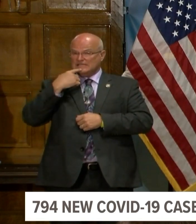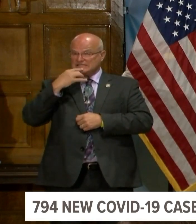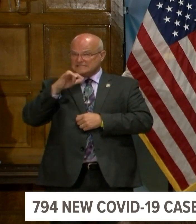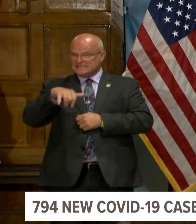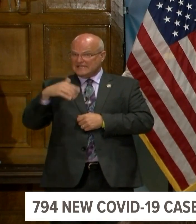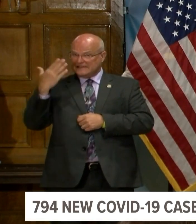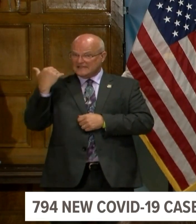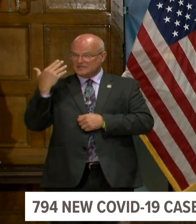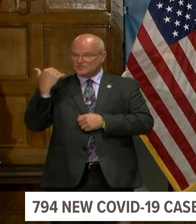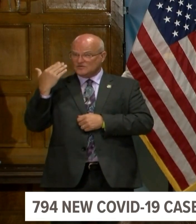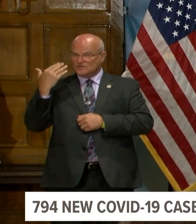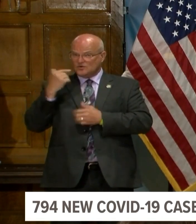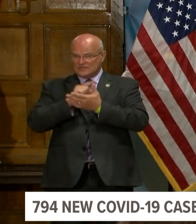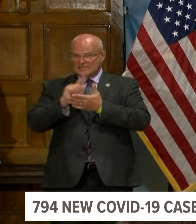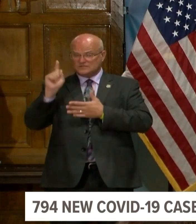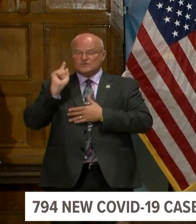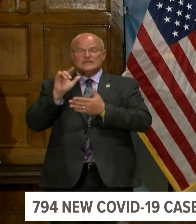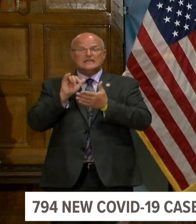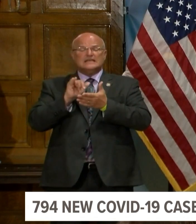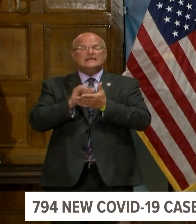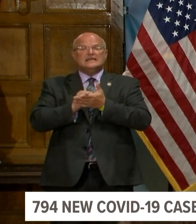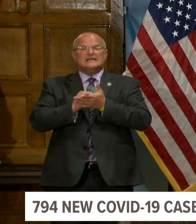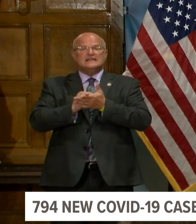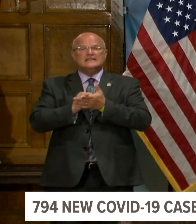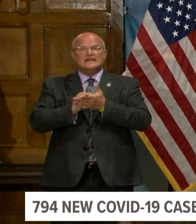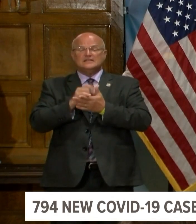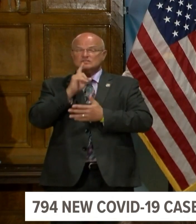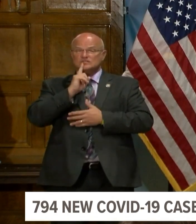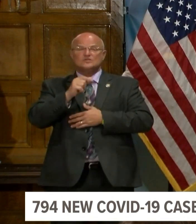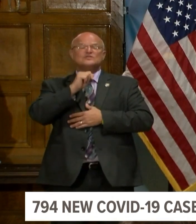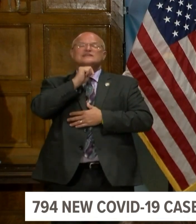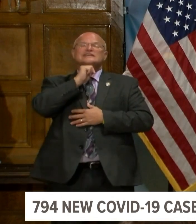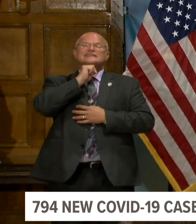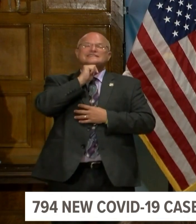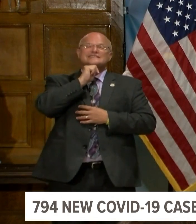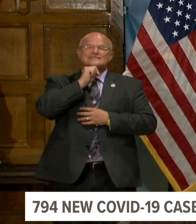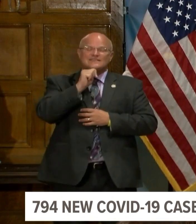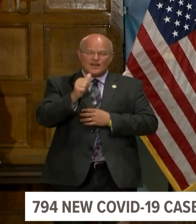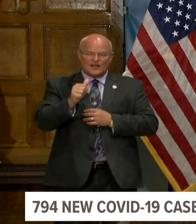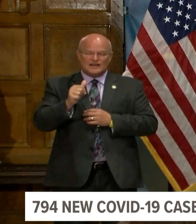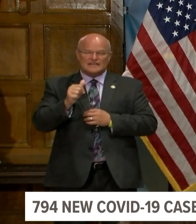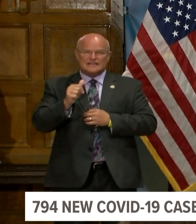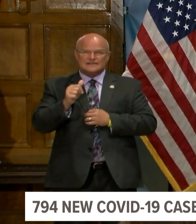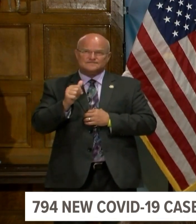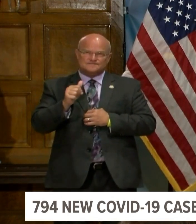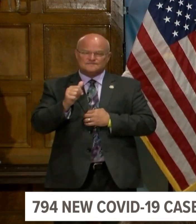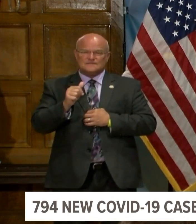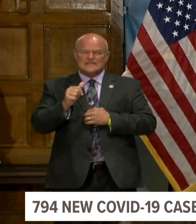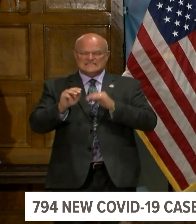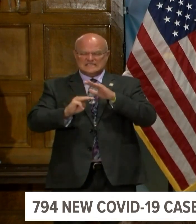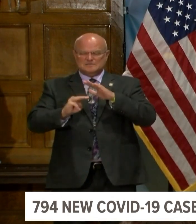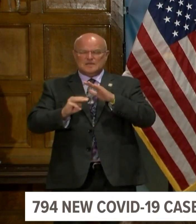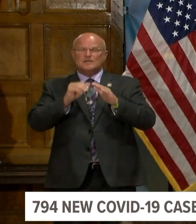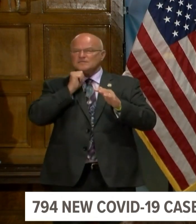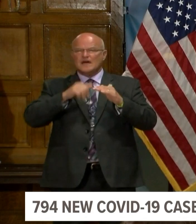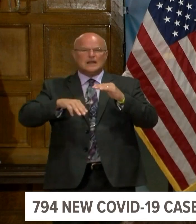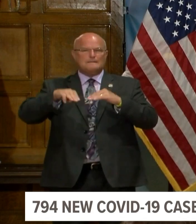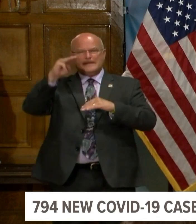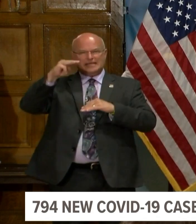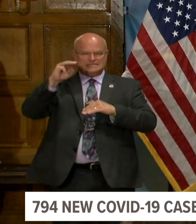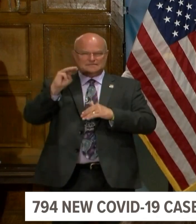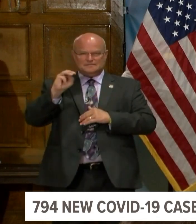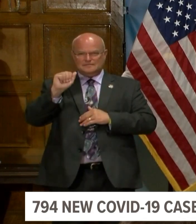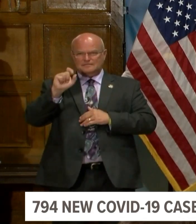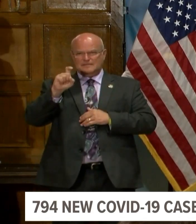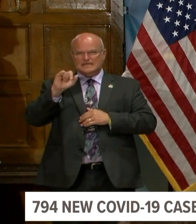that last week, is certainly not, it's a minimum, not a maximum.